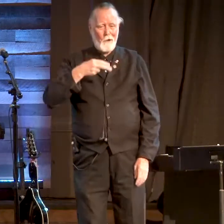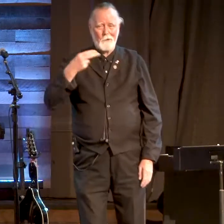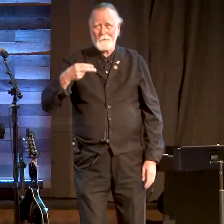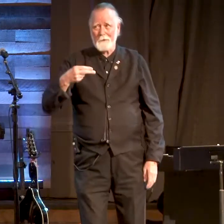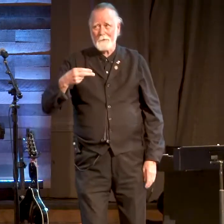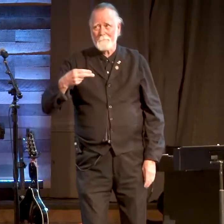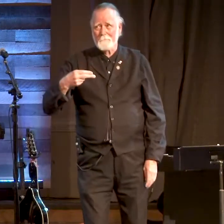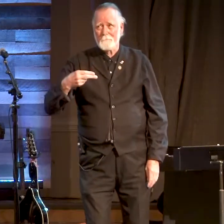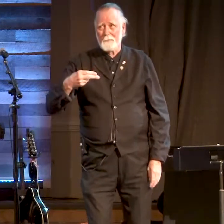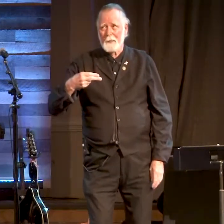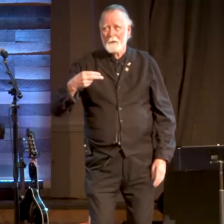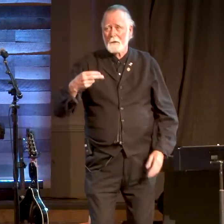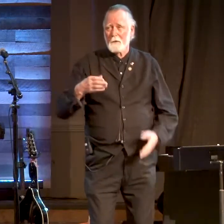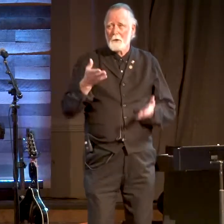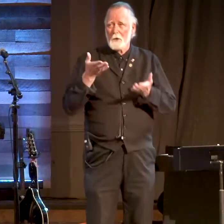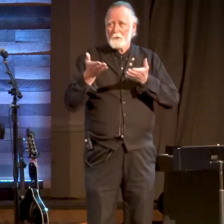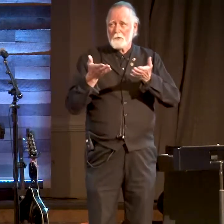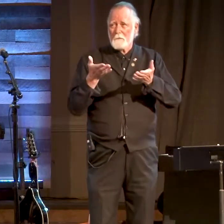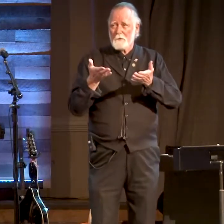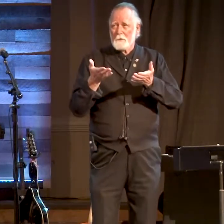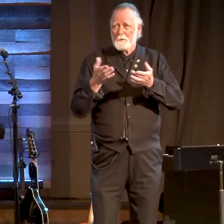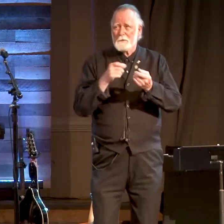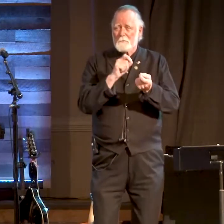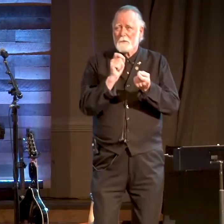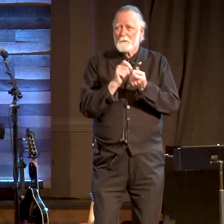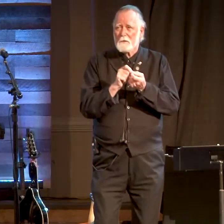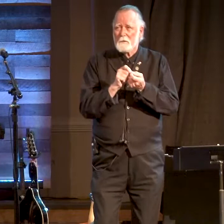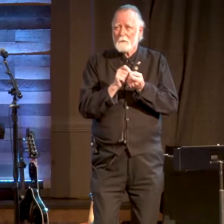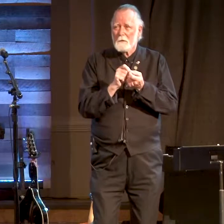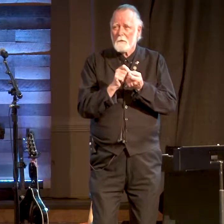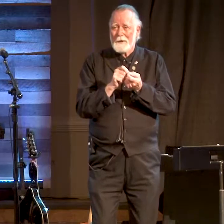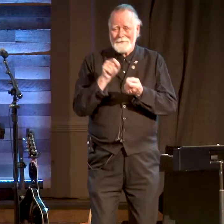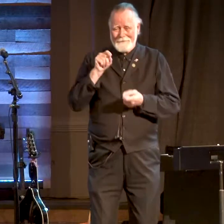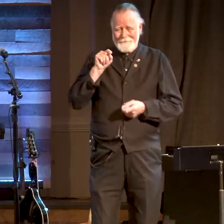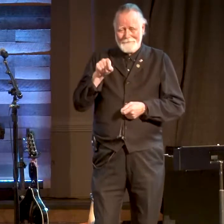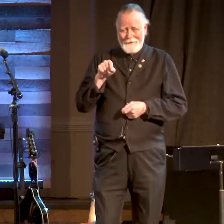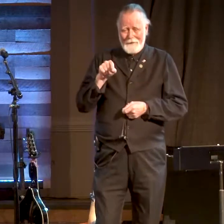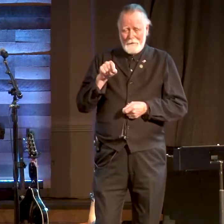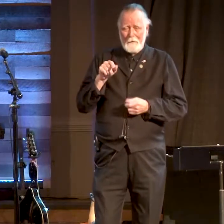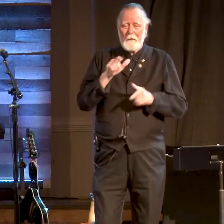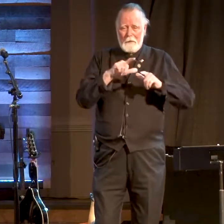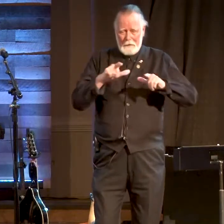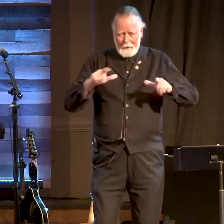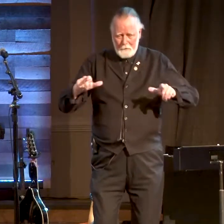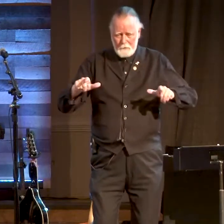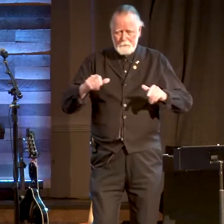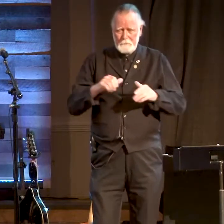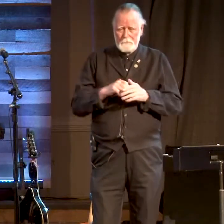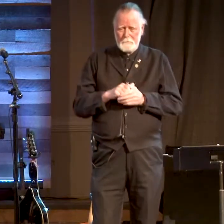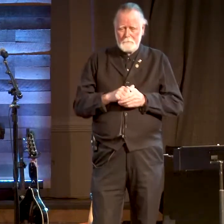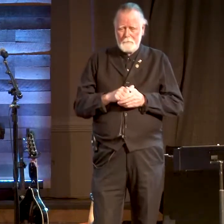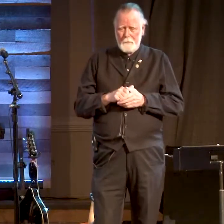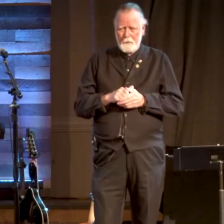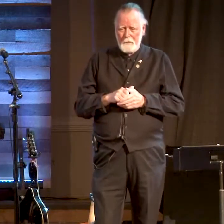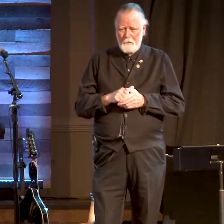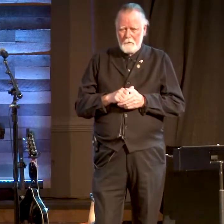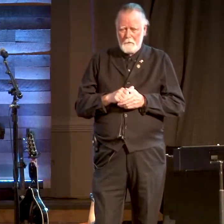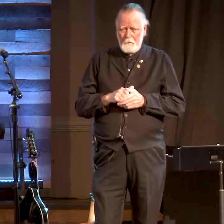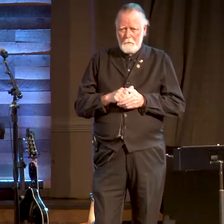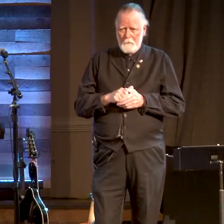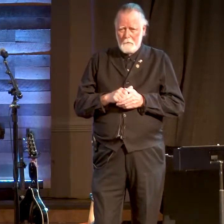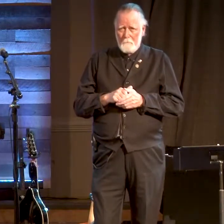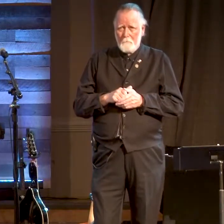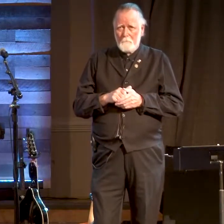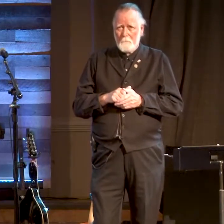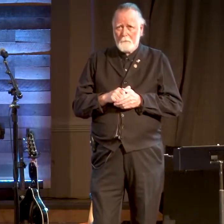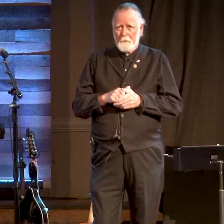impaired, with services specifically tailored to their members' needs. Please be in prayer for them and